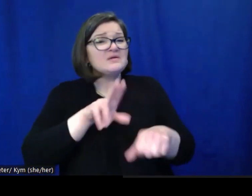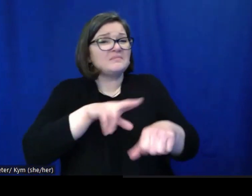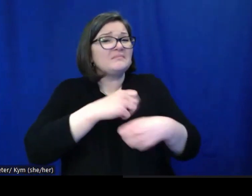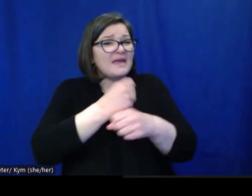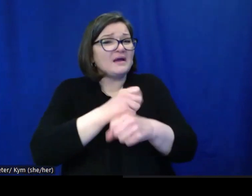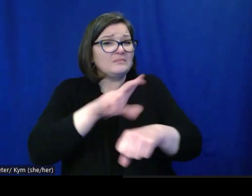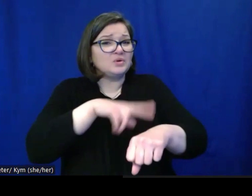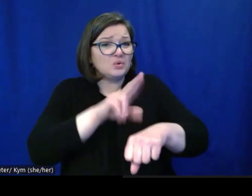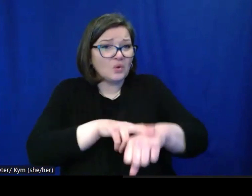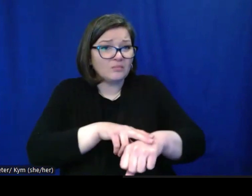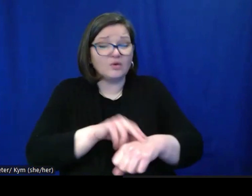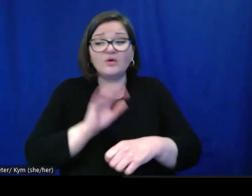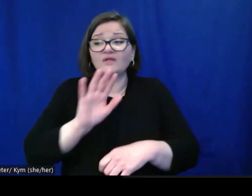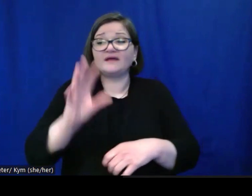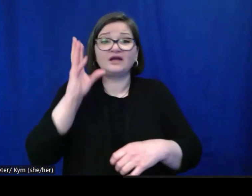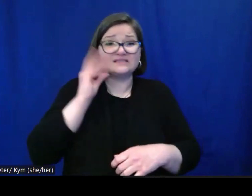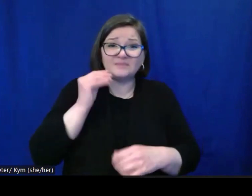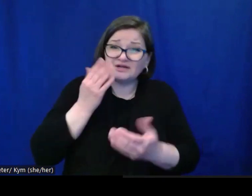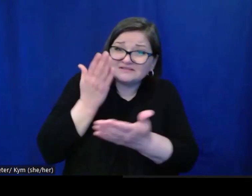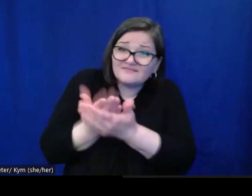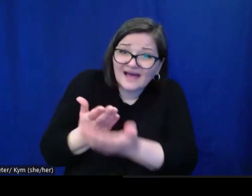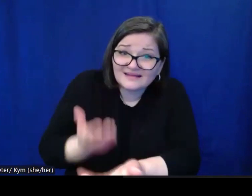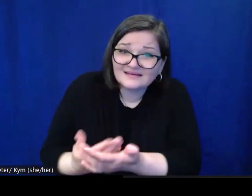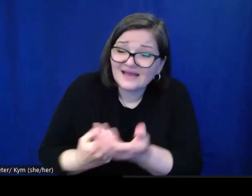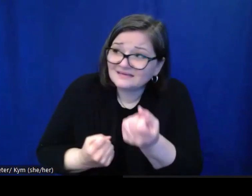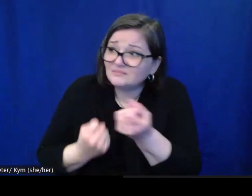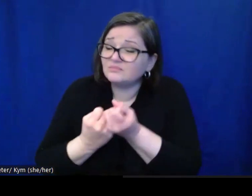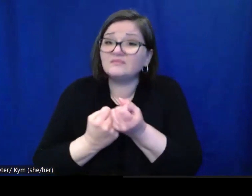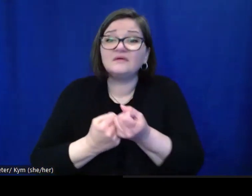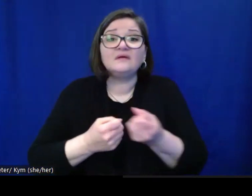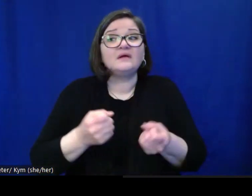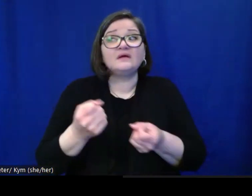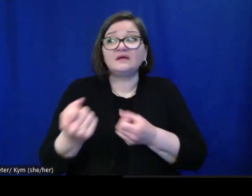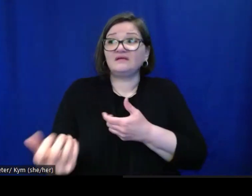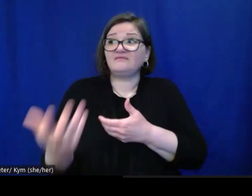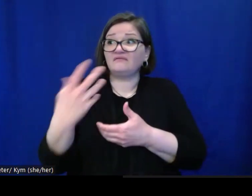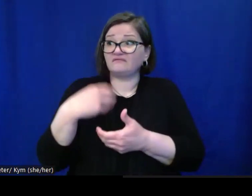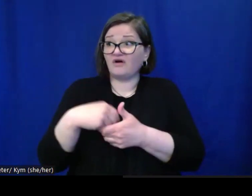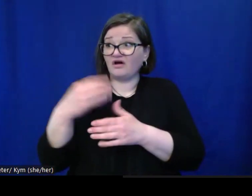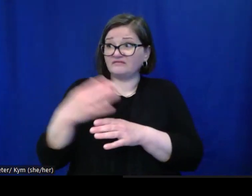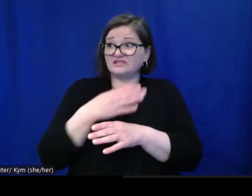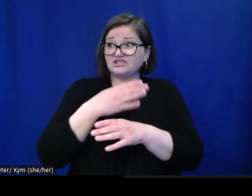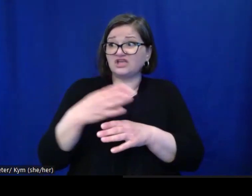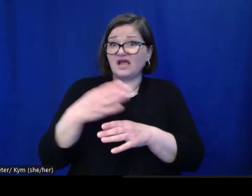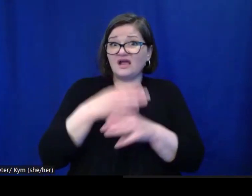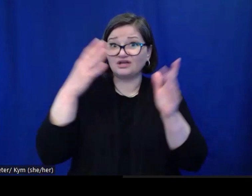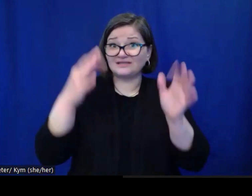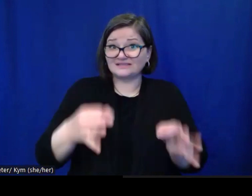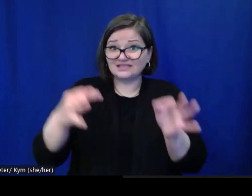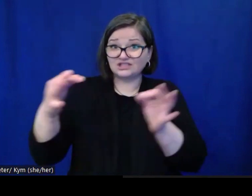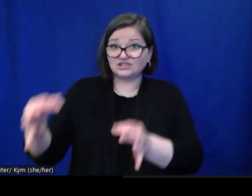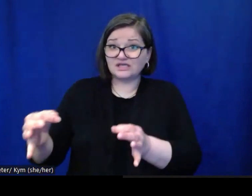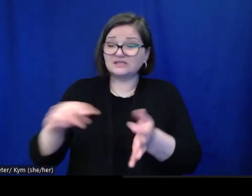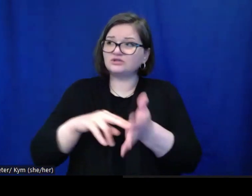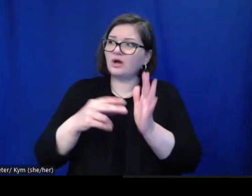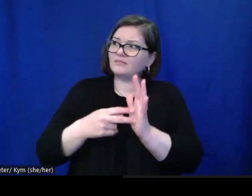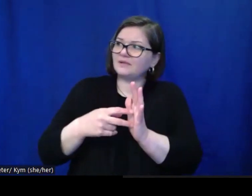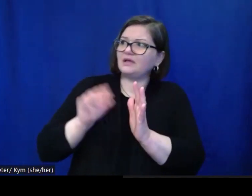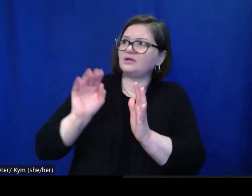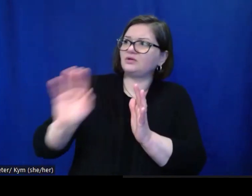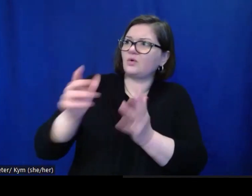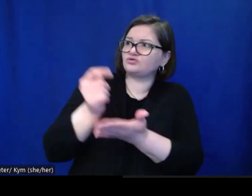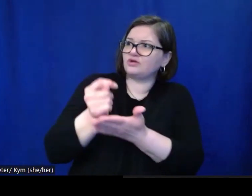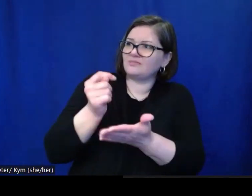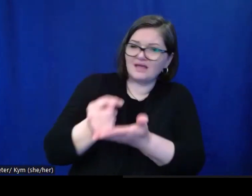their experiences, participate in shared decision-making. So shared decision-making is actually having a conversation about your